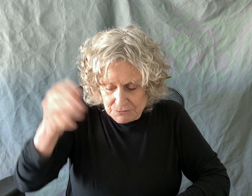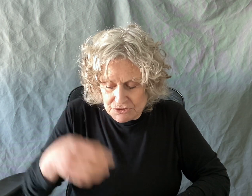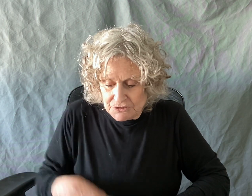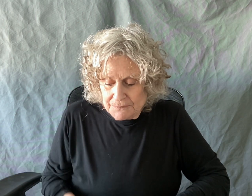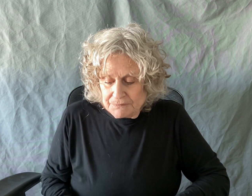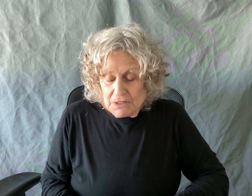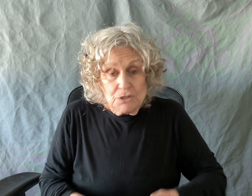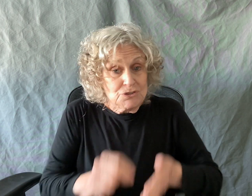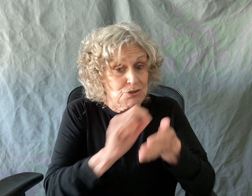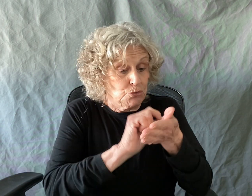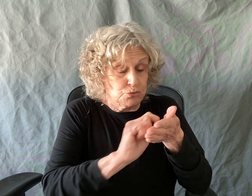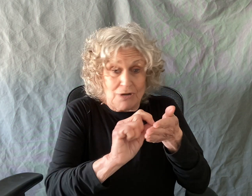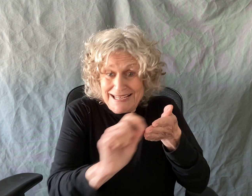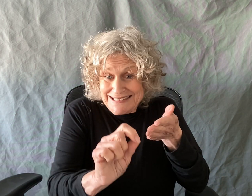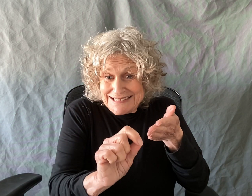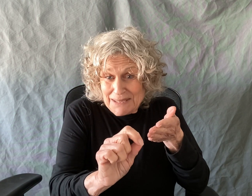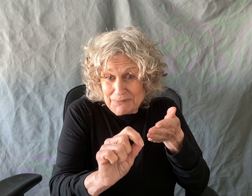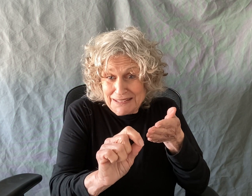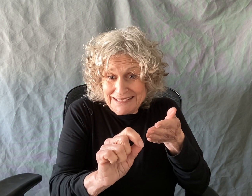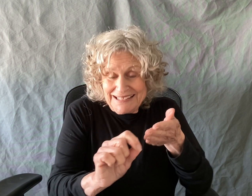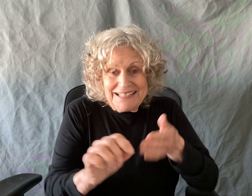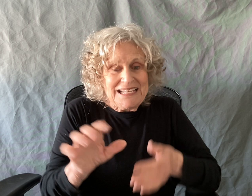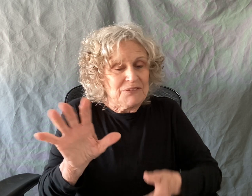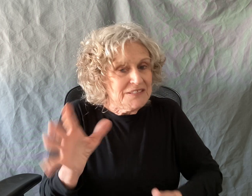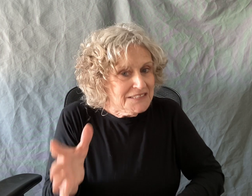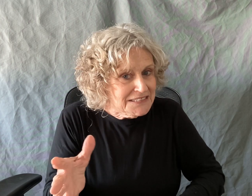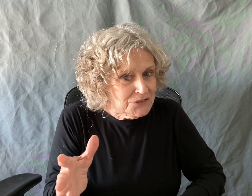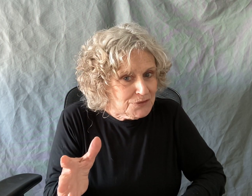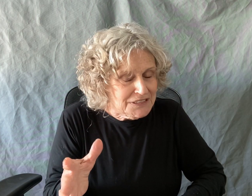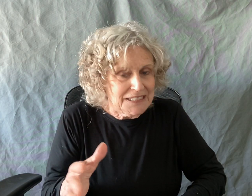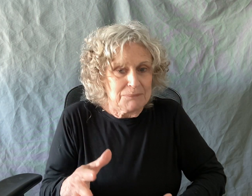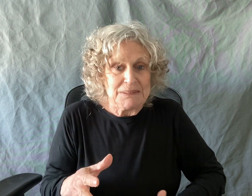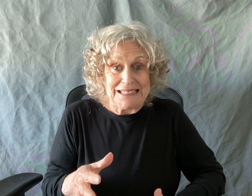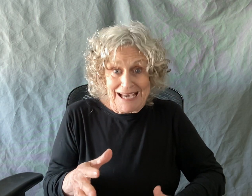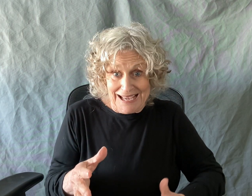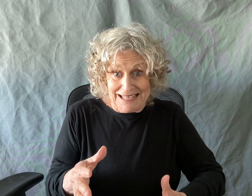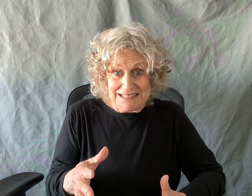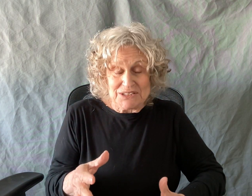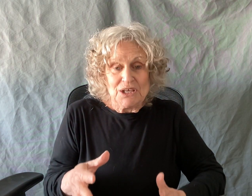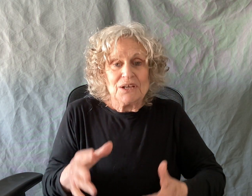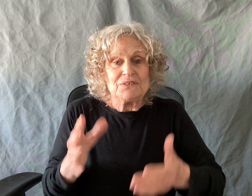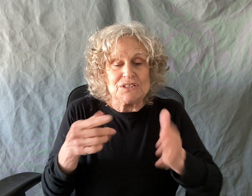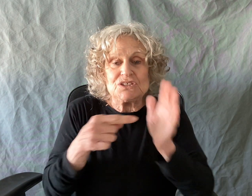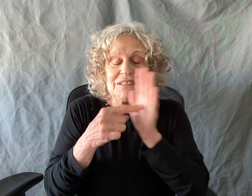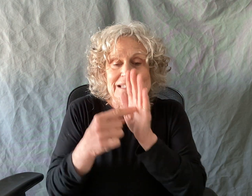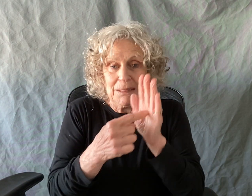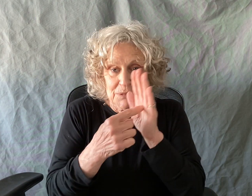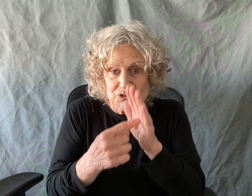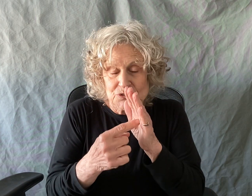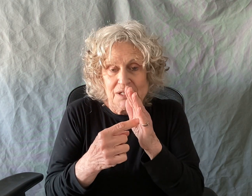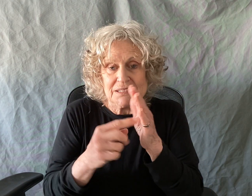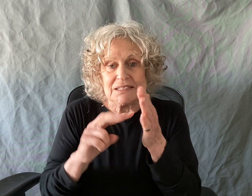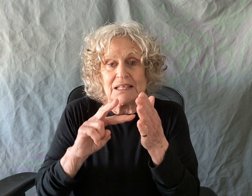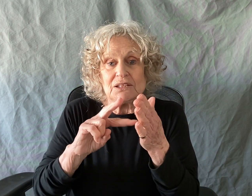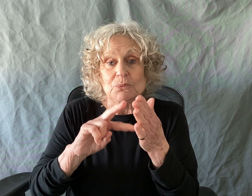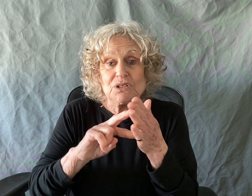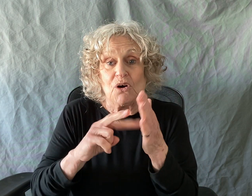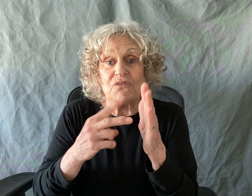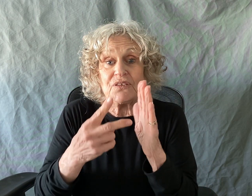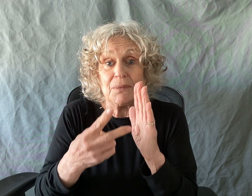future. To write something. Now, this is interesting because this demonstrates that we go for the